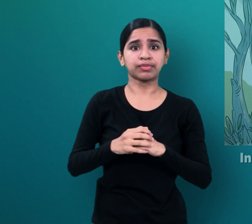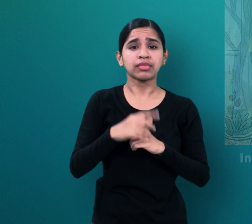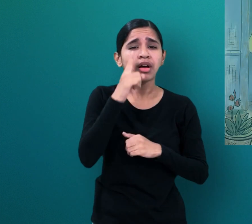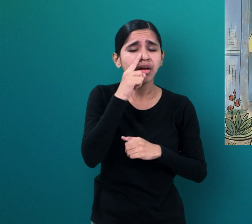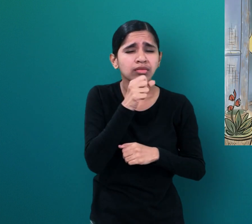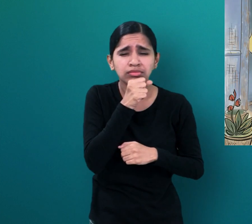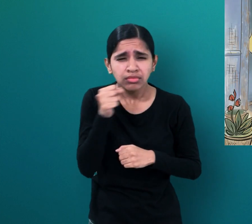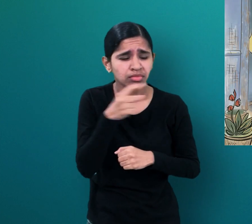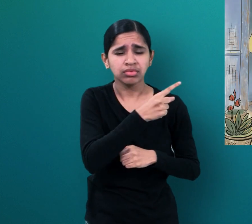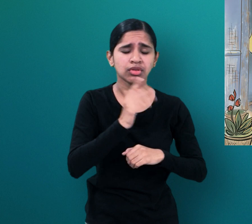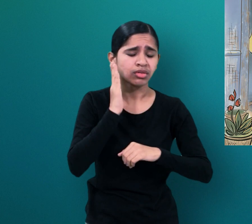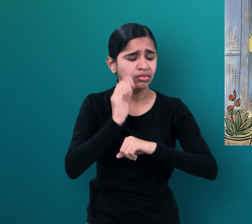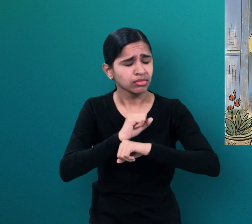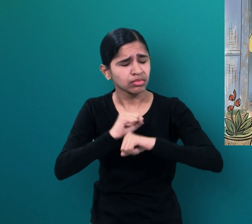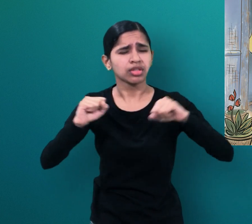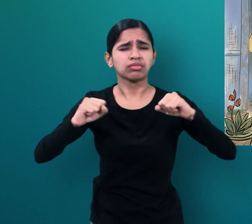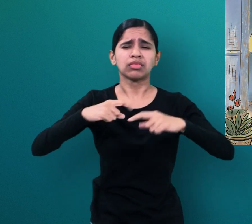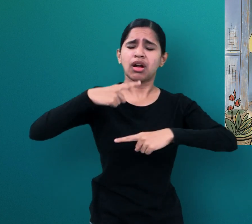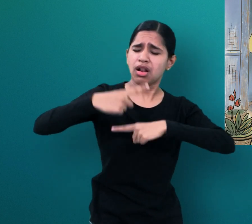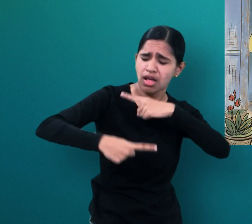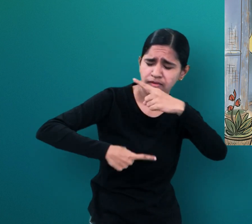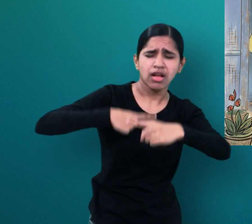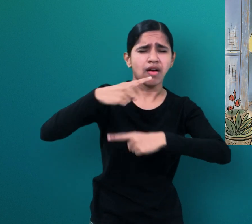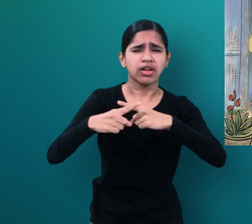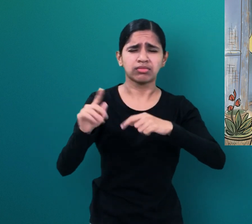Ambi is busy every day, observed Aski.